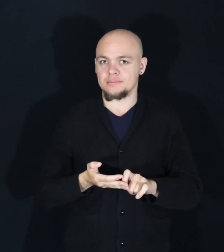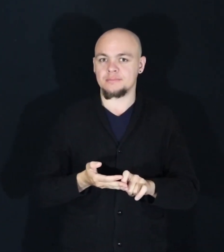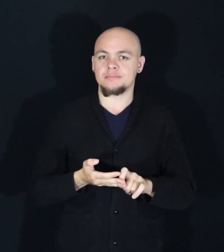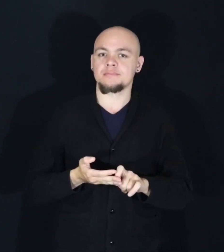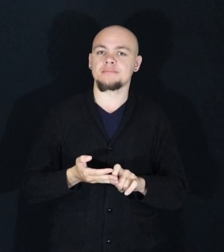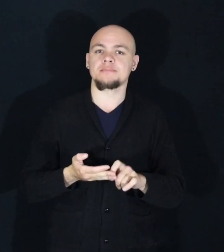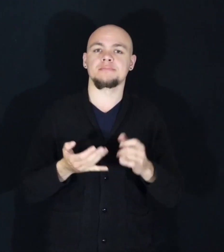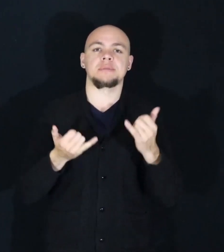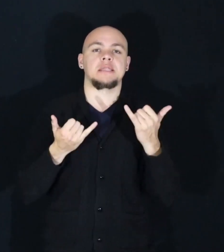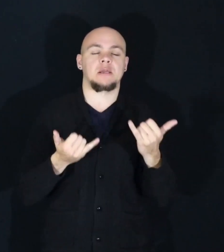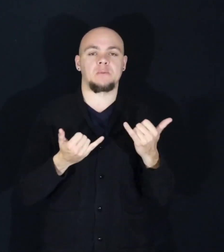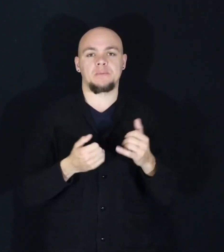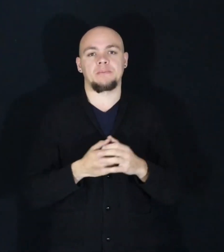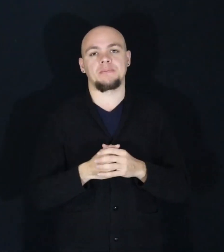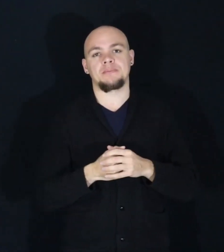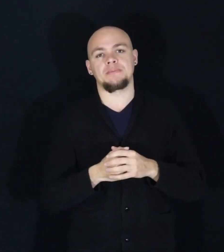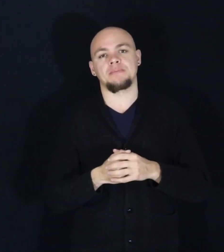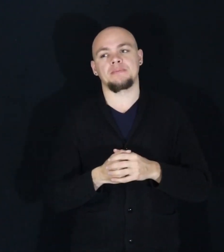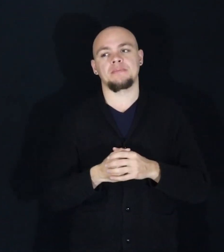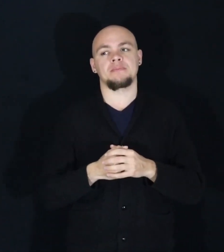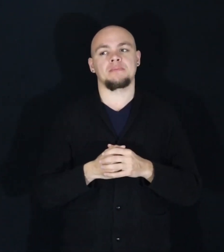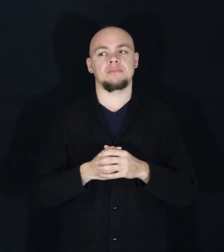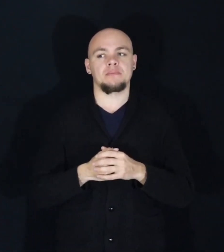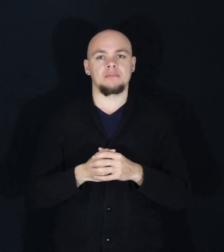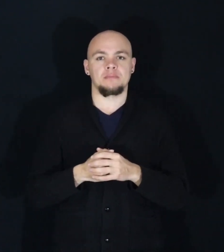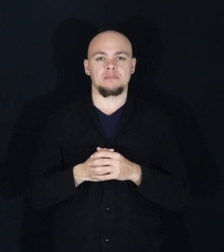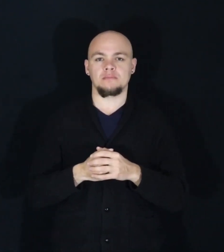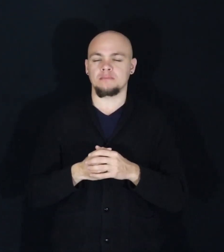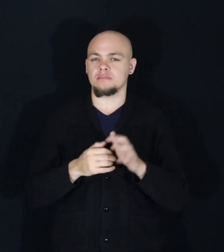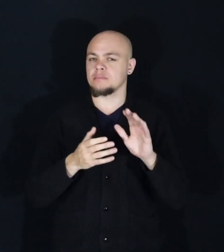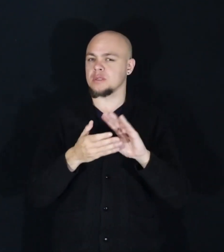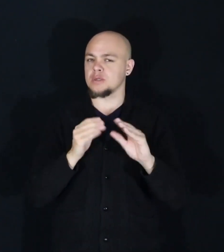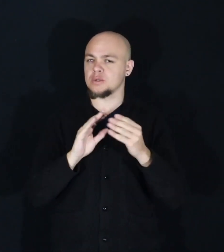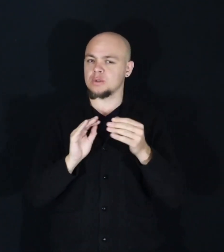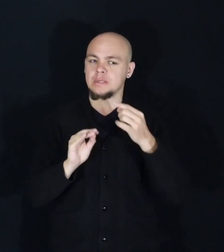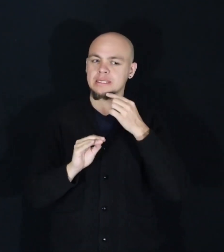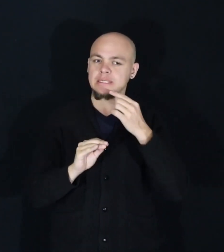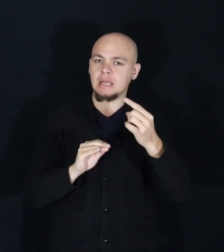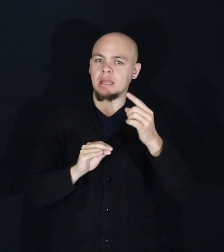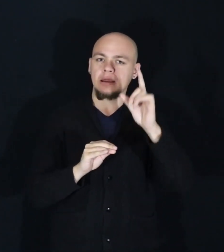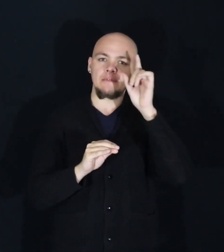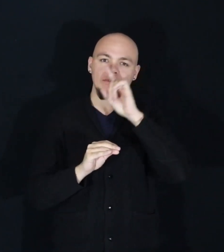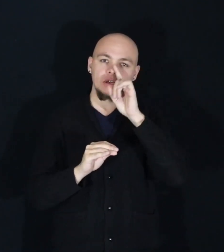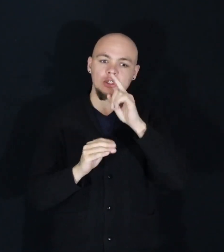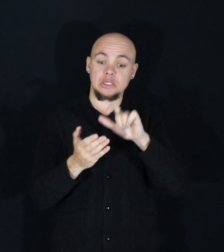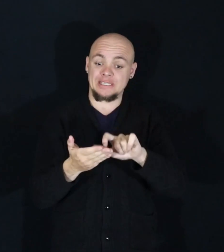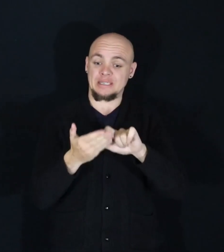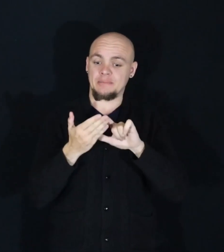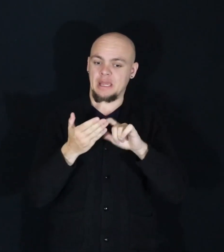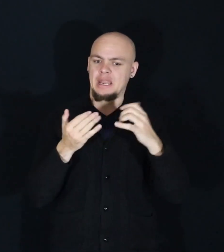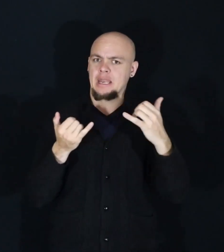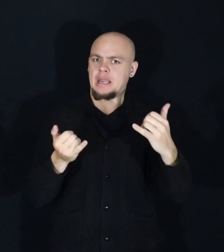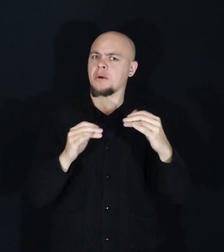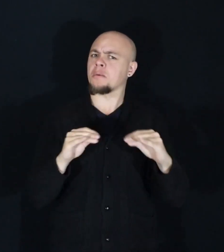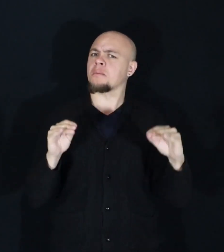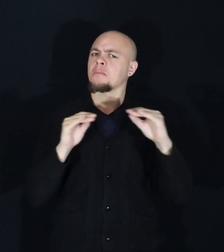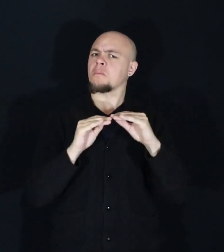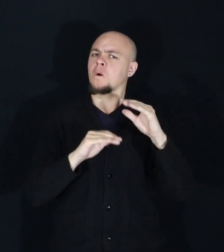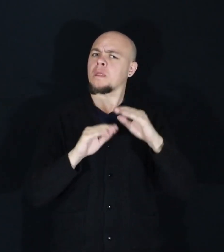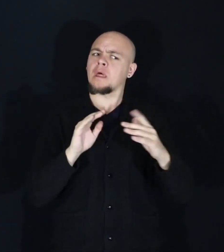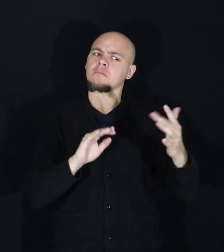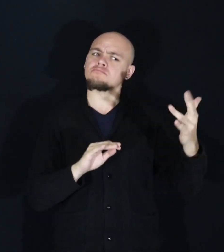Now, why is the demand for storytelling and fiction so much higher now than it ever has been